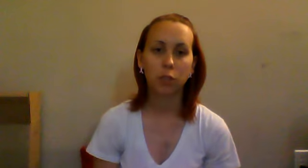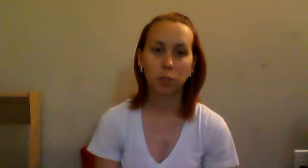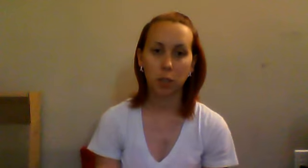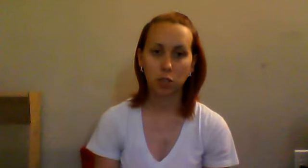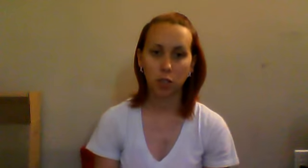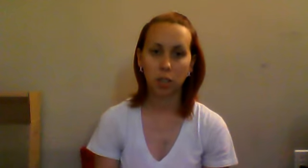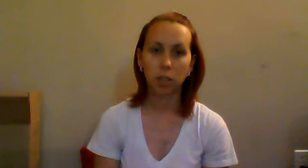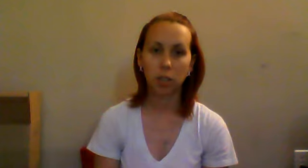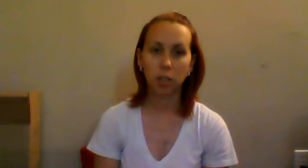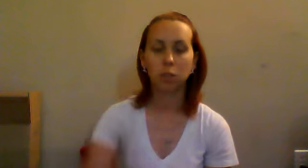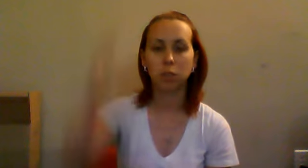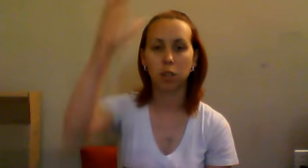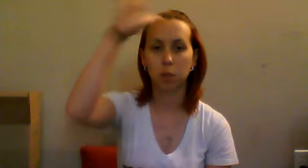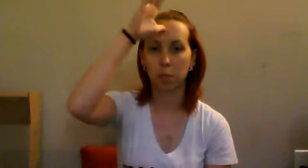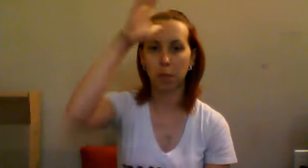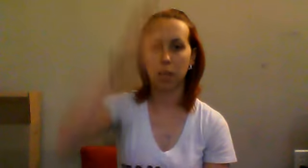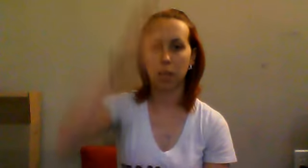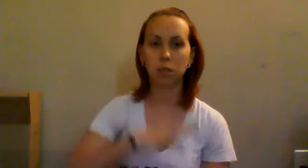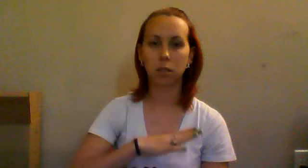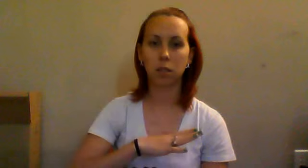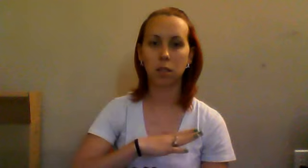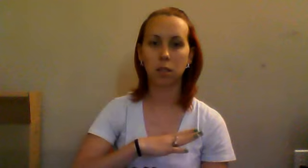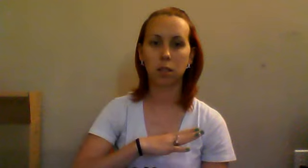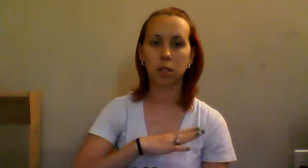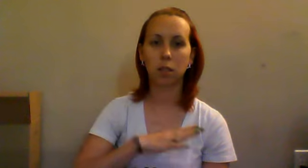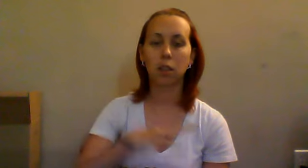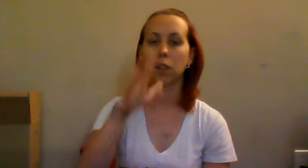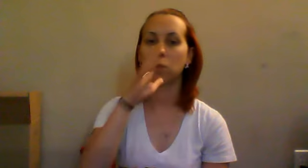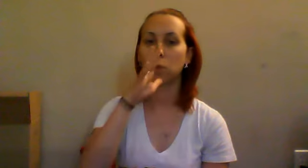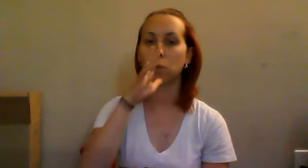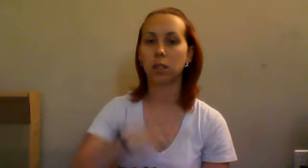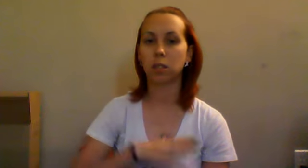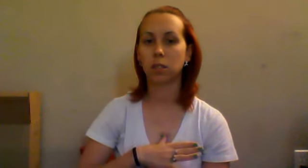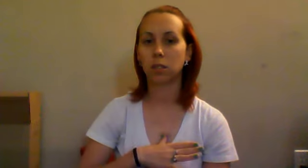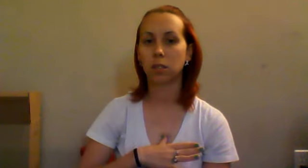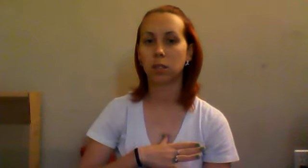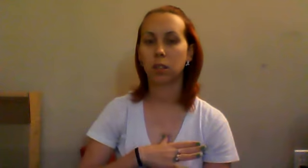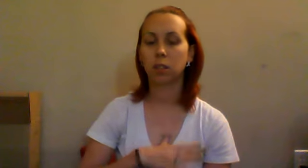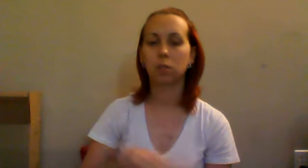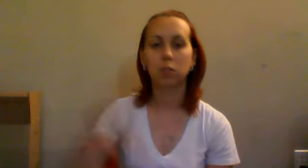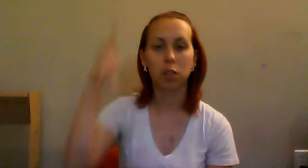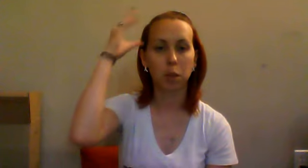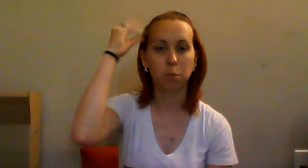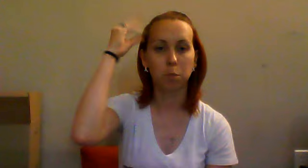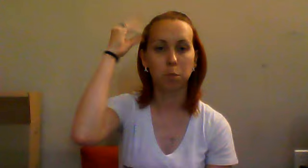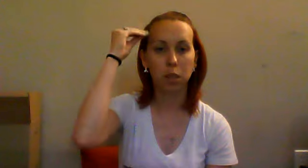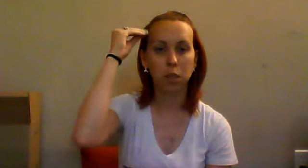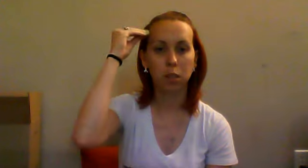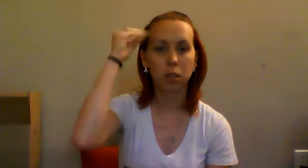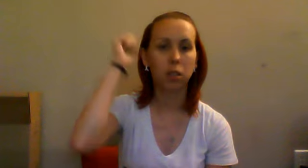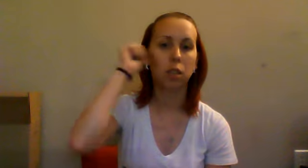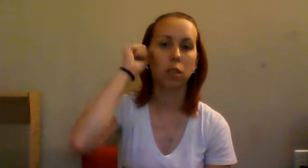about gender. We talked about man and woman. We talked about boy and